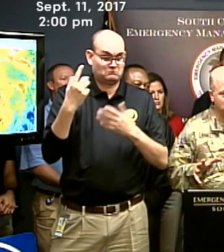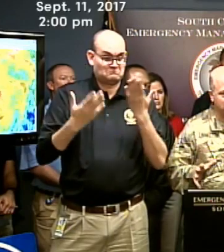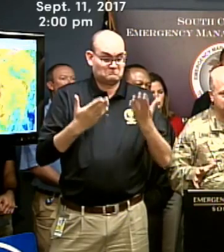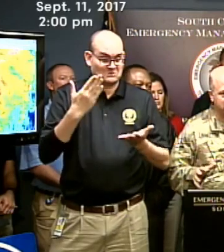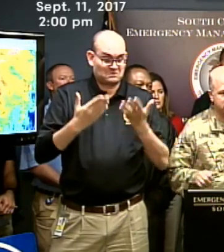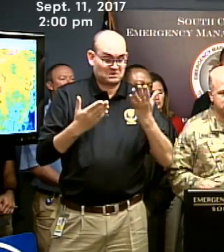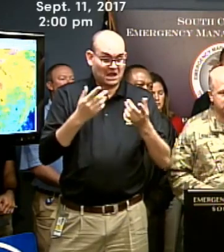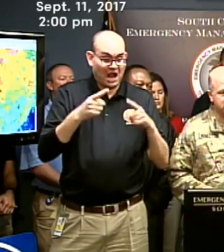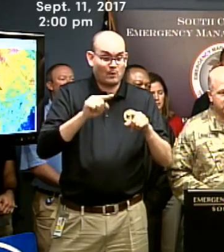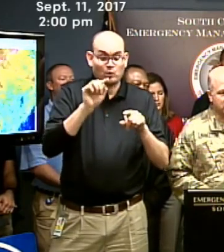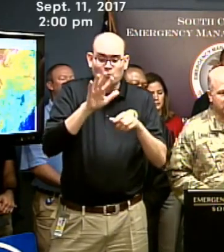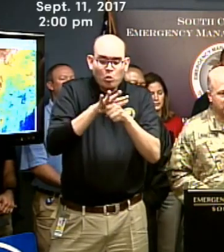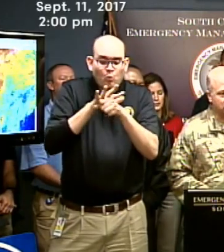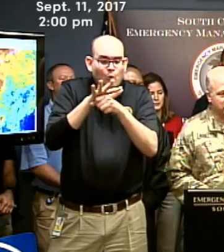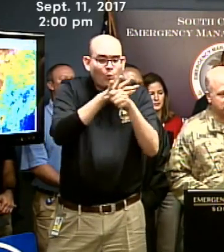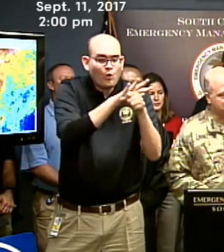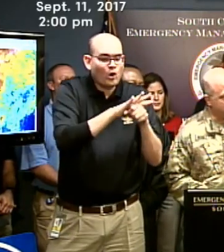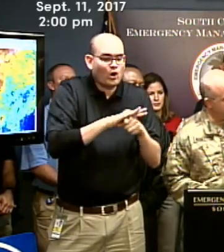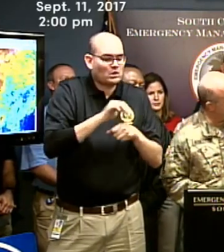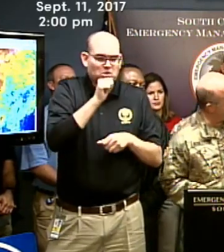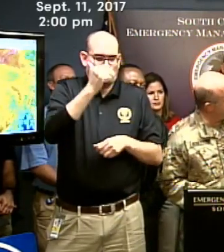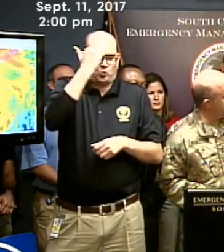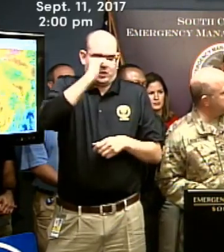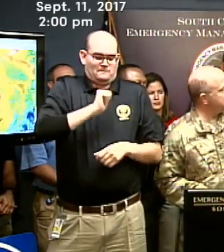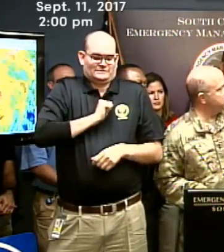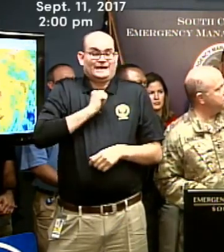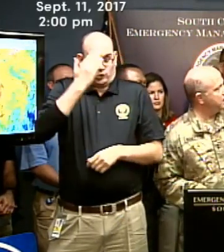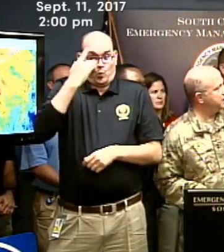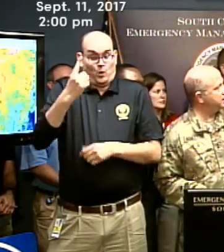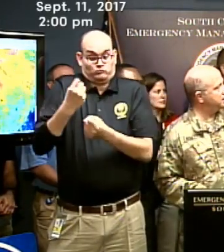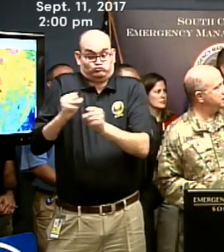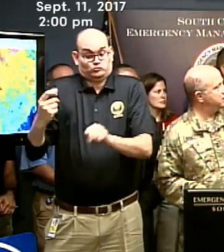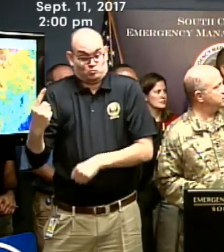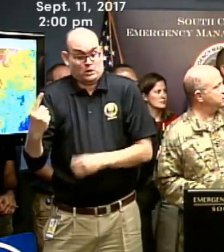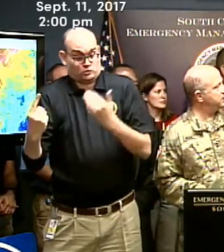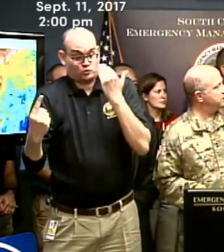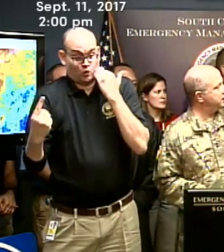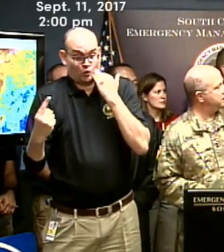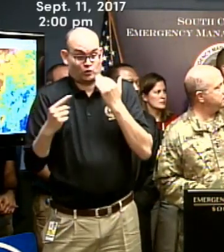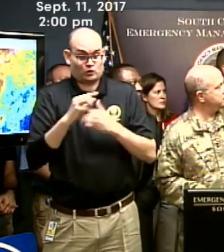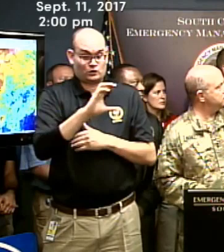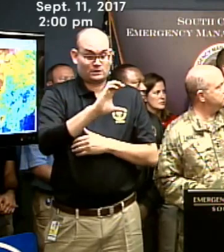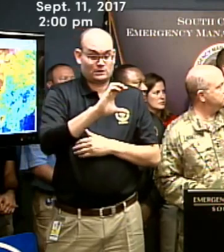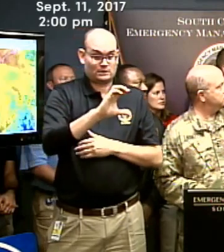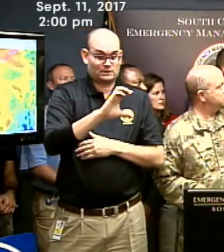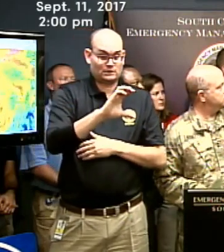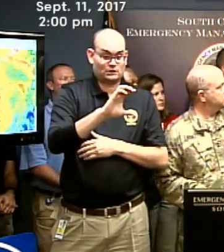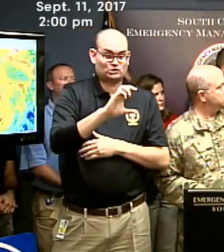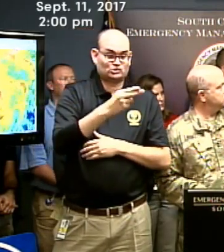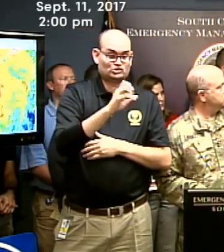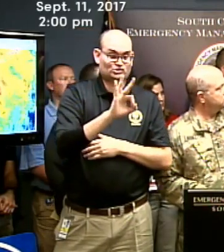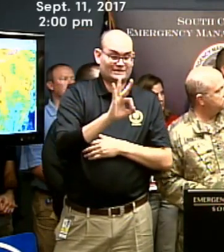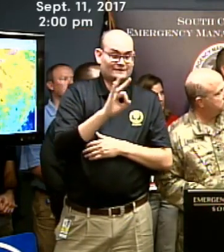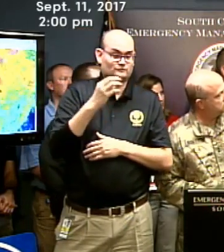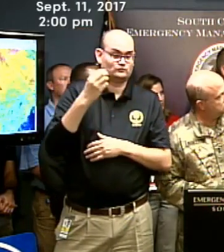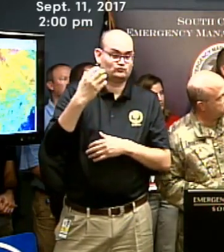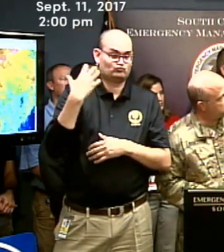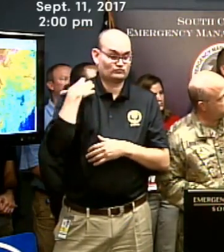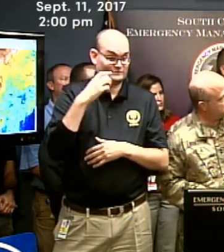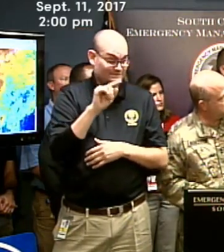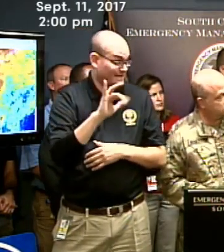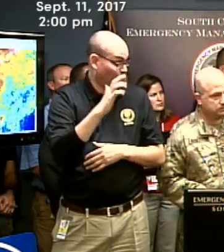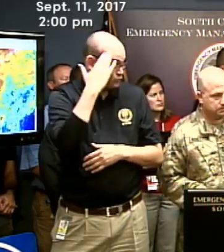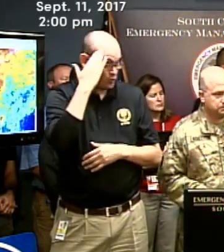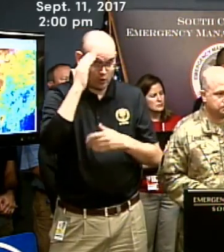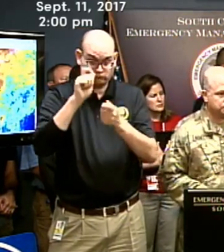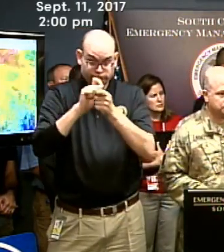in local areas, but Chief, you got anything, or Director Taylor? As far as I know, that